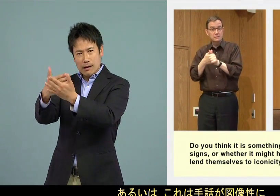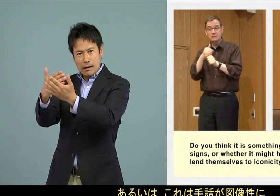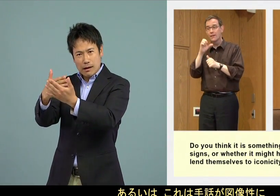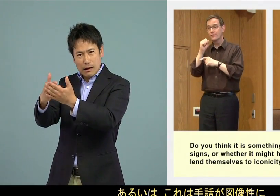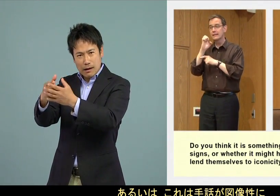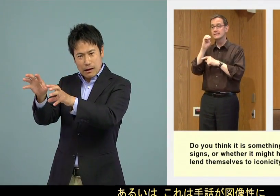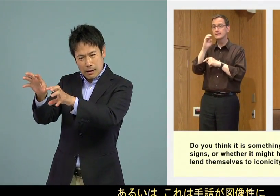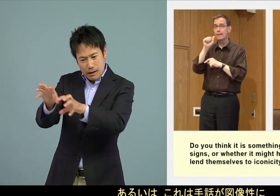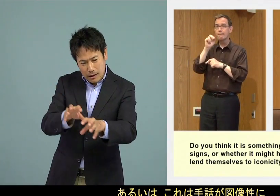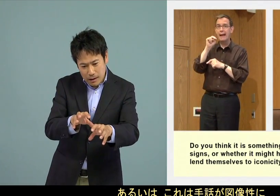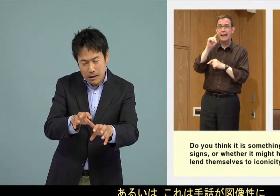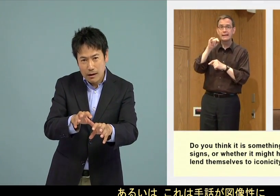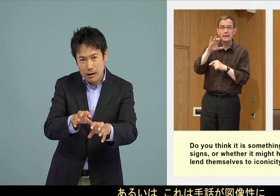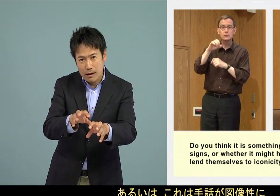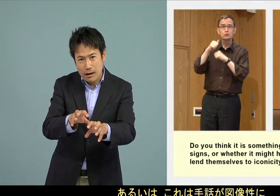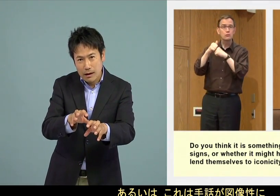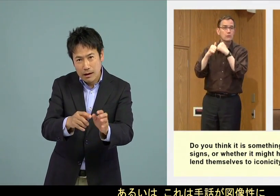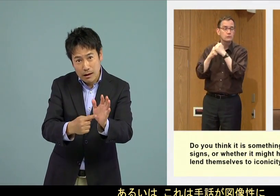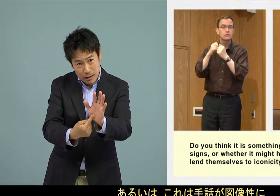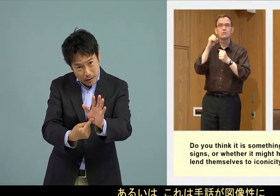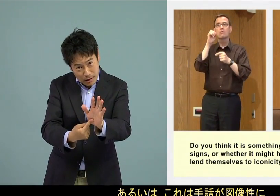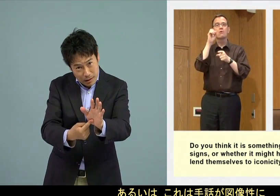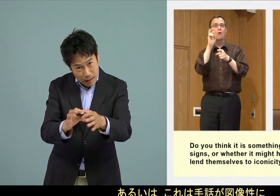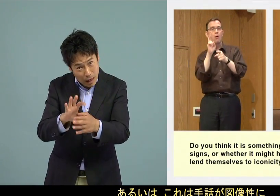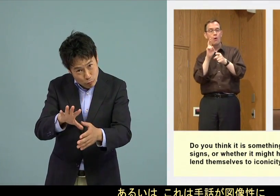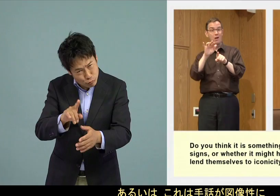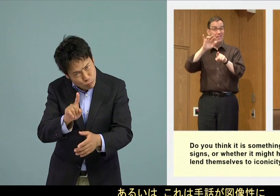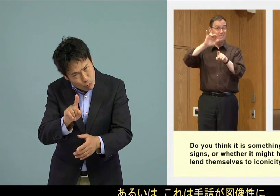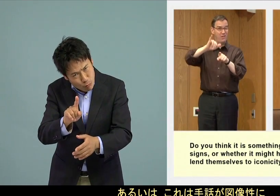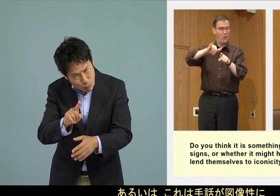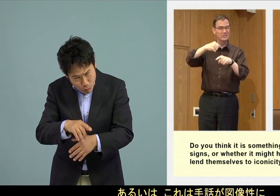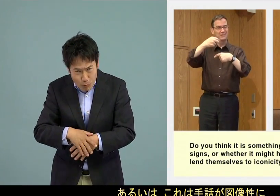with the fact that they lend themselves for iconicity?